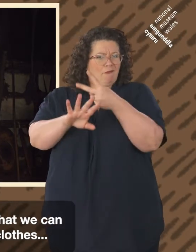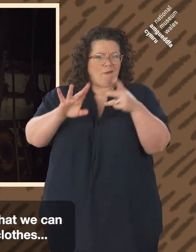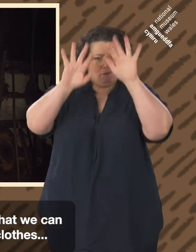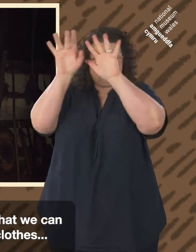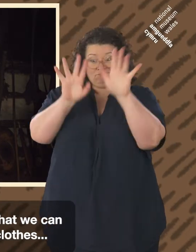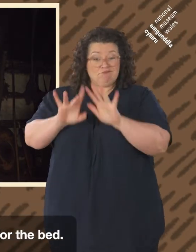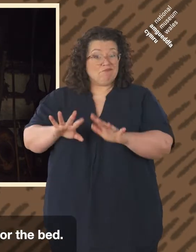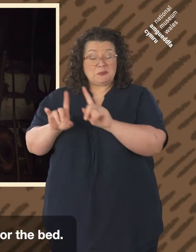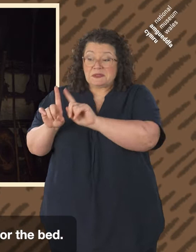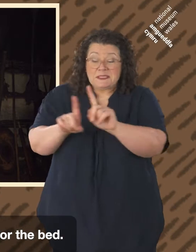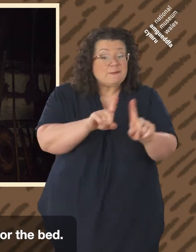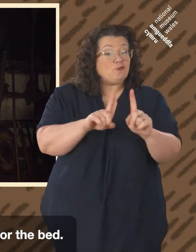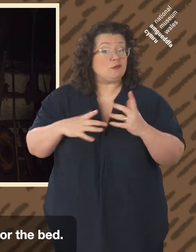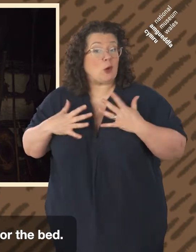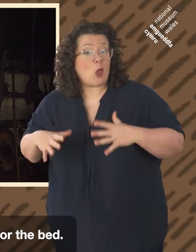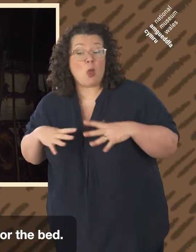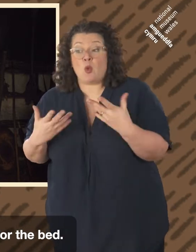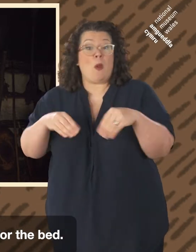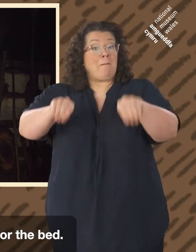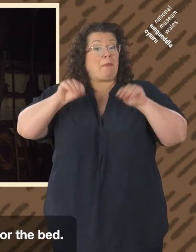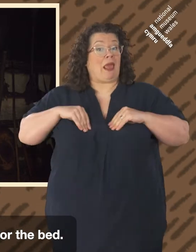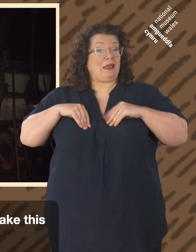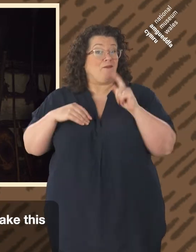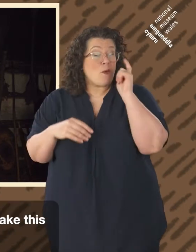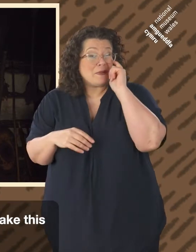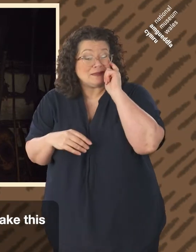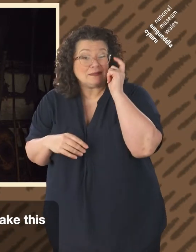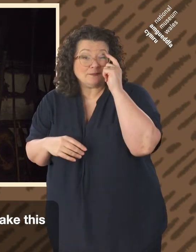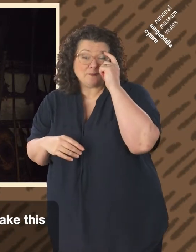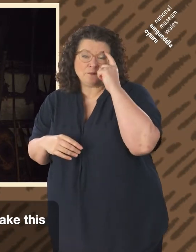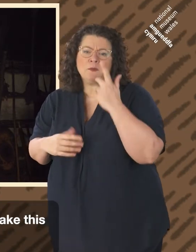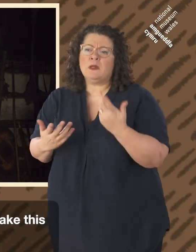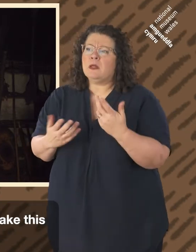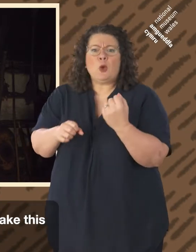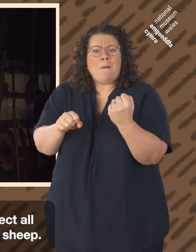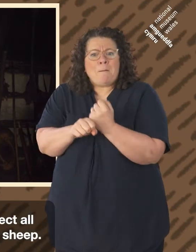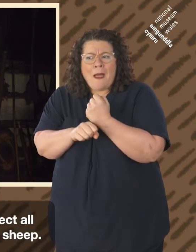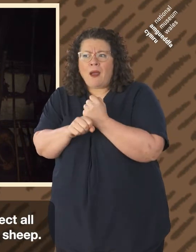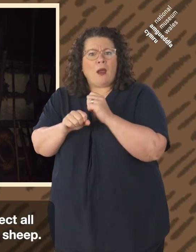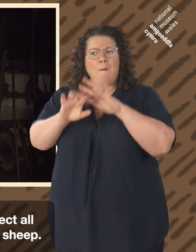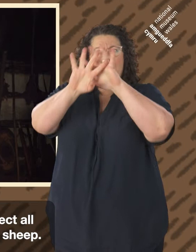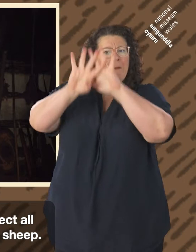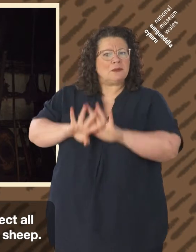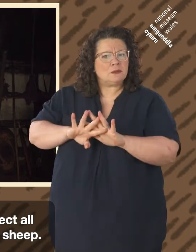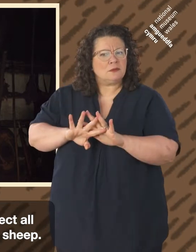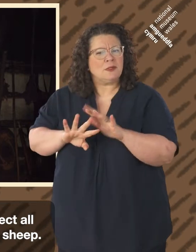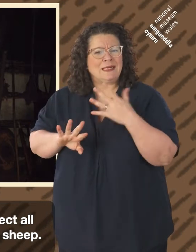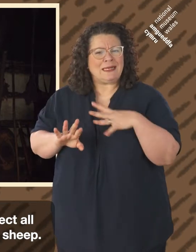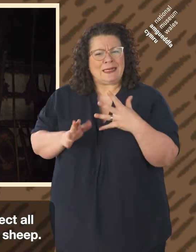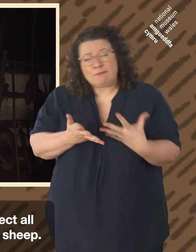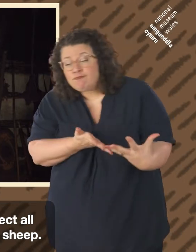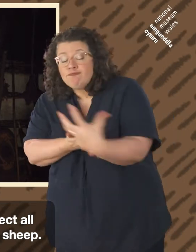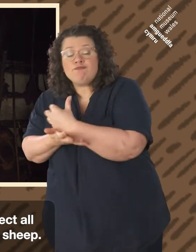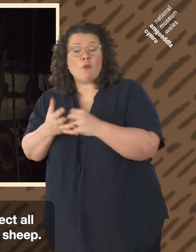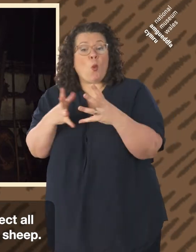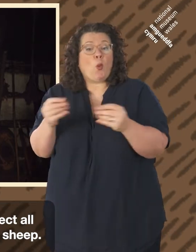into different clothes, or maybe a blanket for the bed. Now in order to make this pattern, we need to collect all the wool